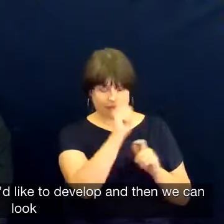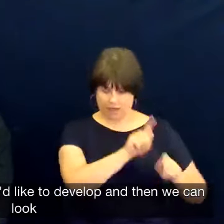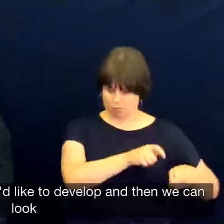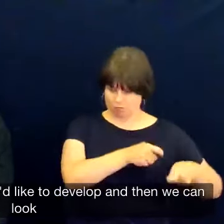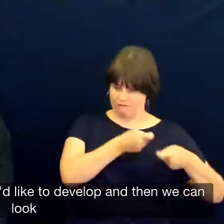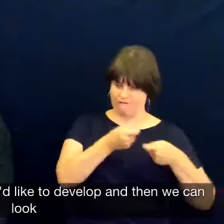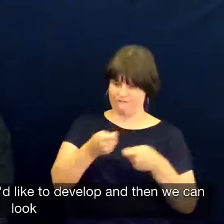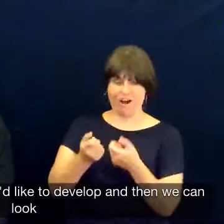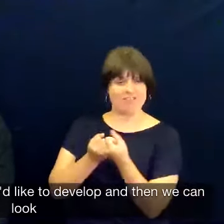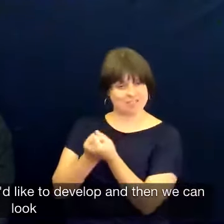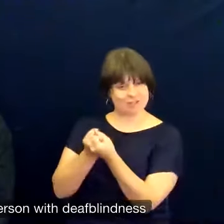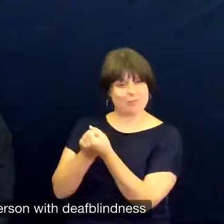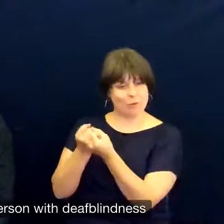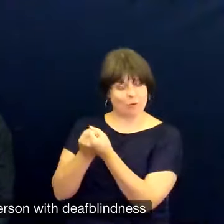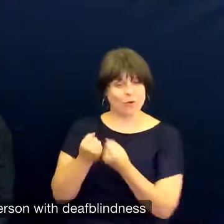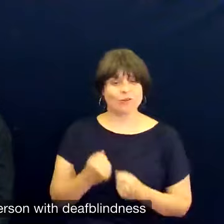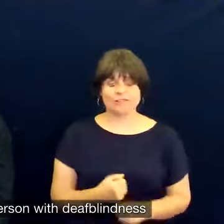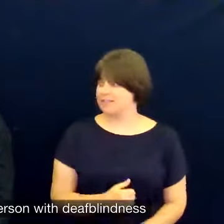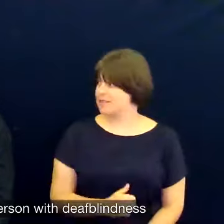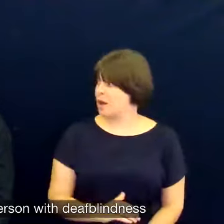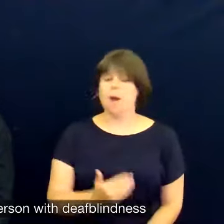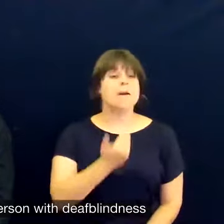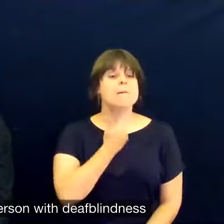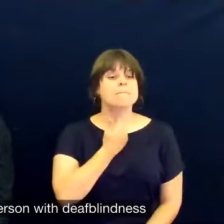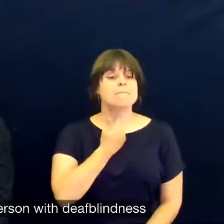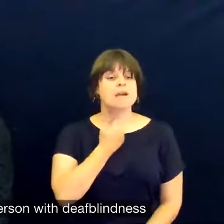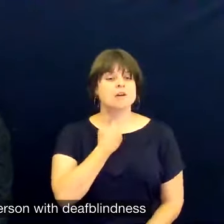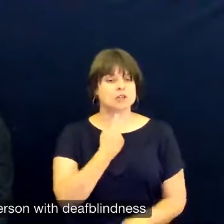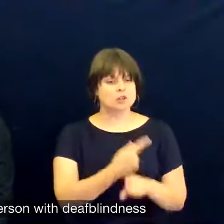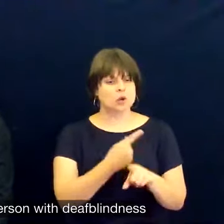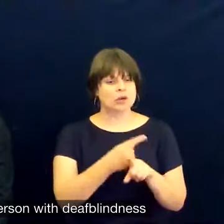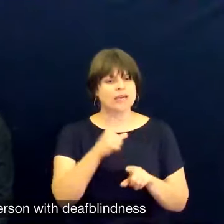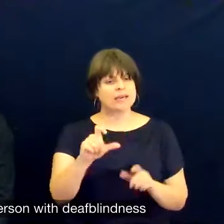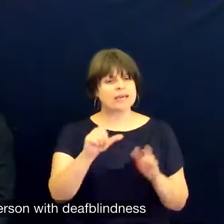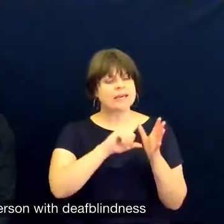mentoring support. I think Is that Carol's wanting to be the mentor. so